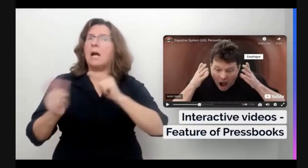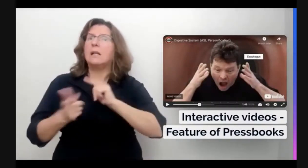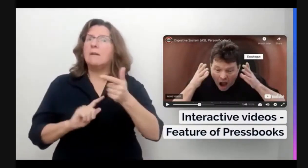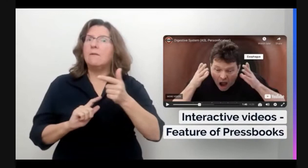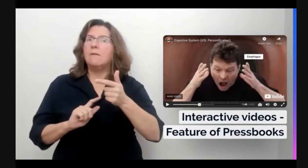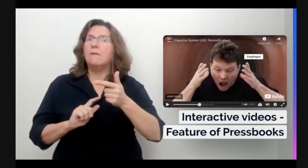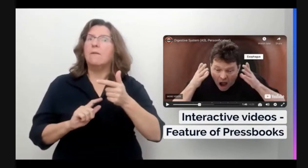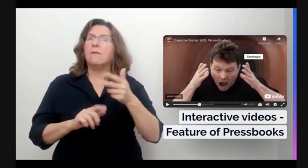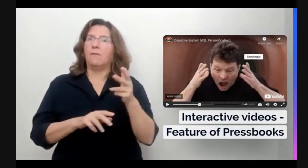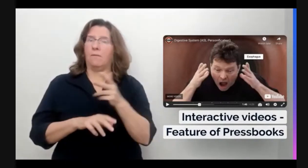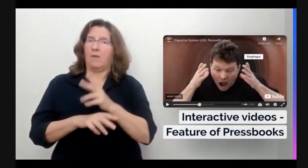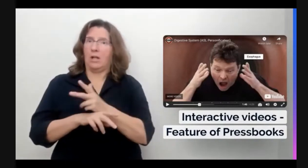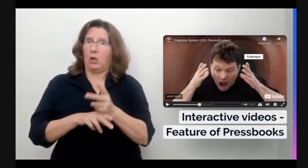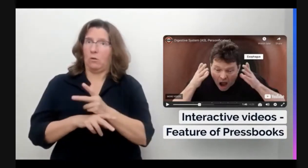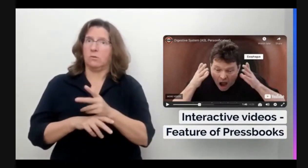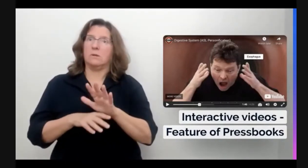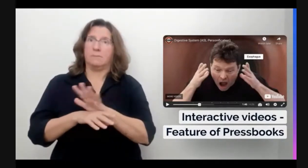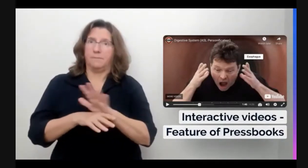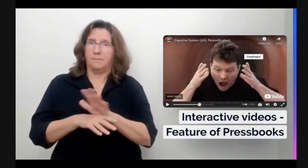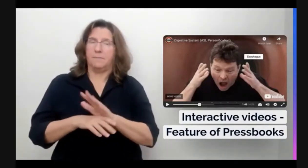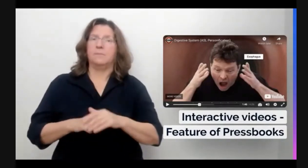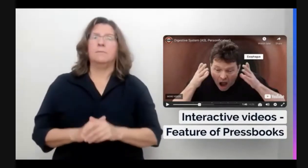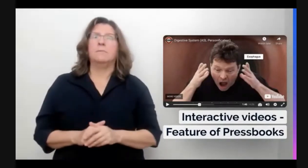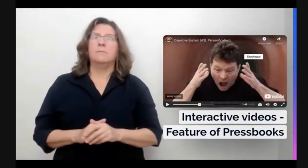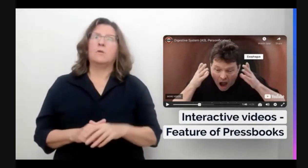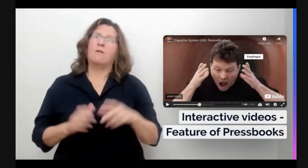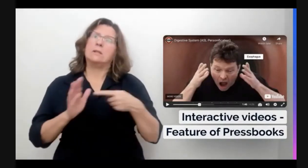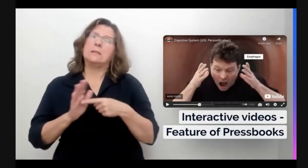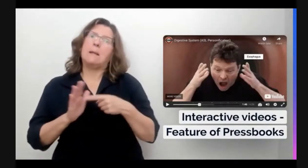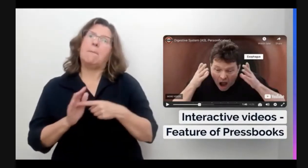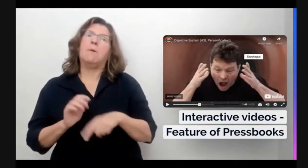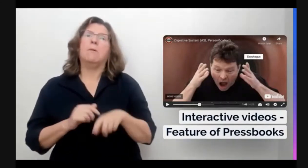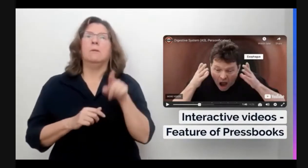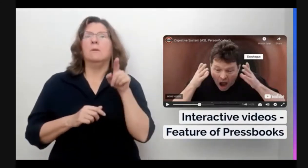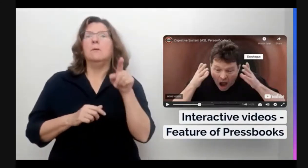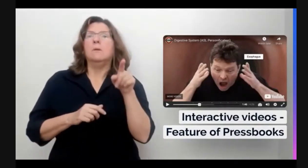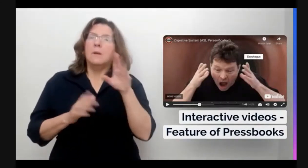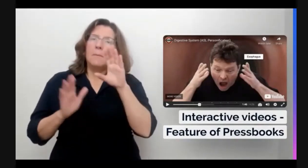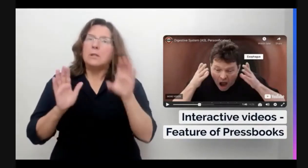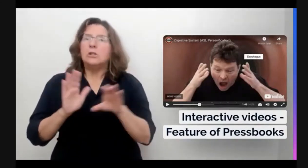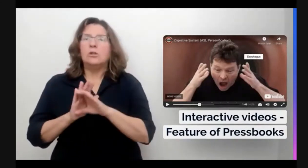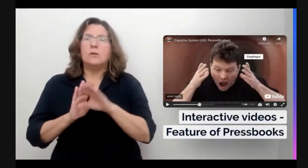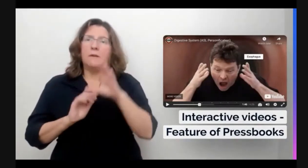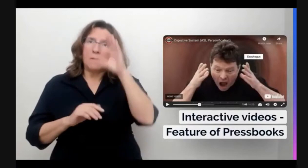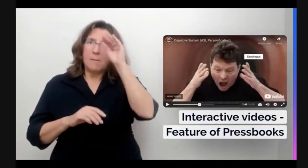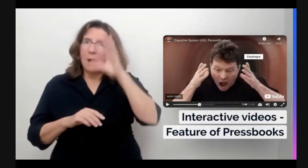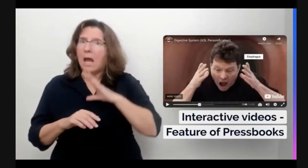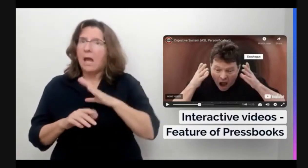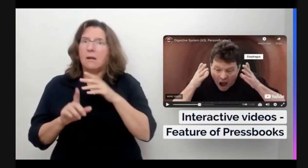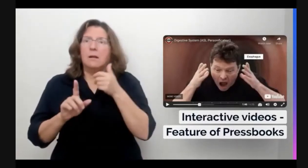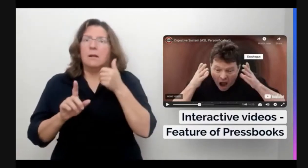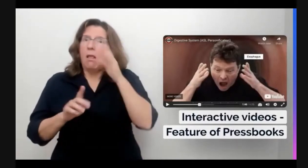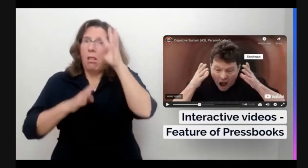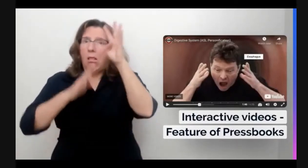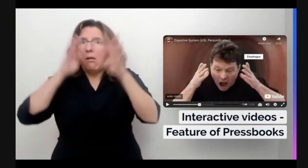use PressBooks' fantastic tools to create interactive activities.